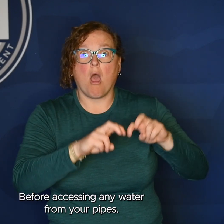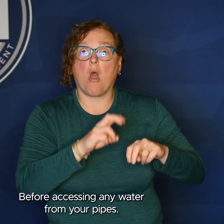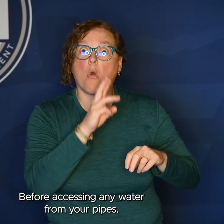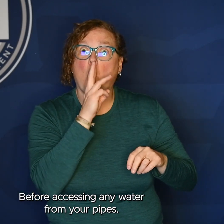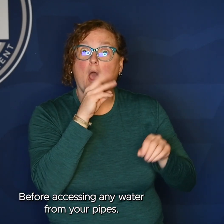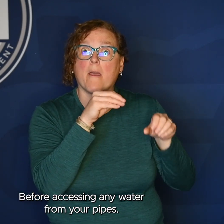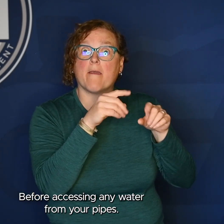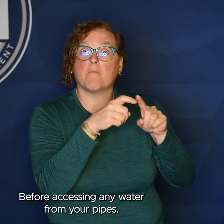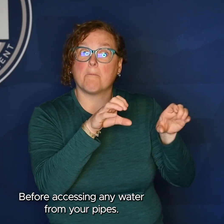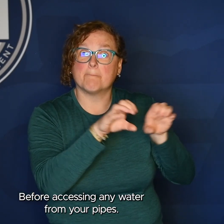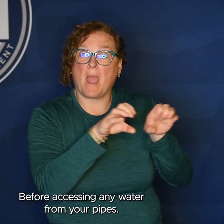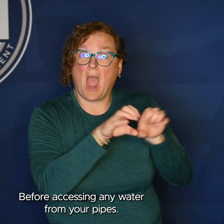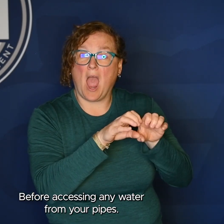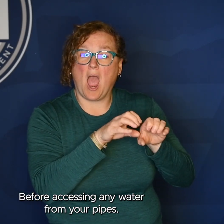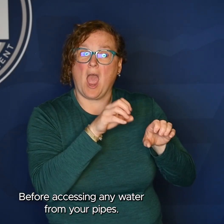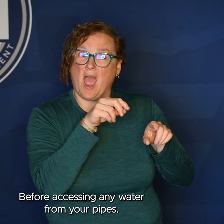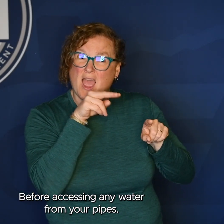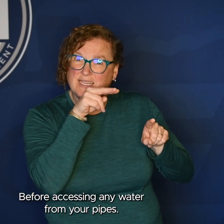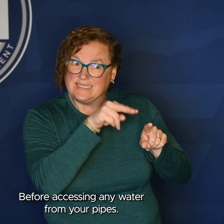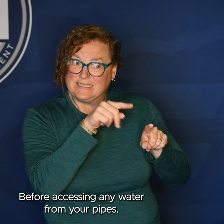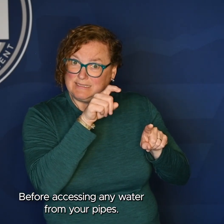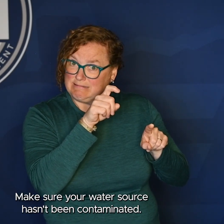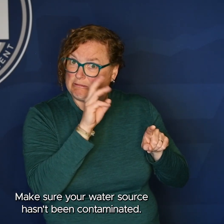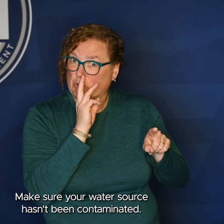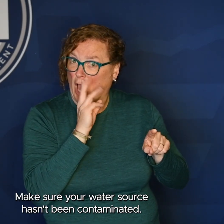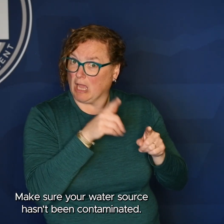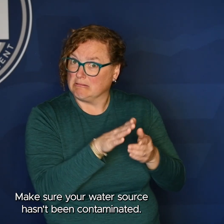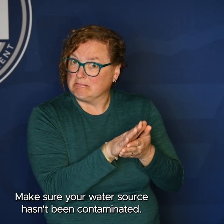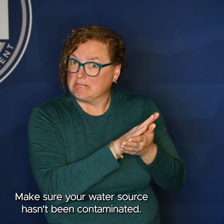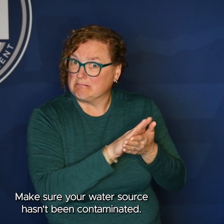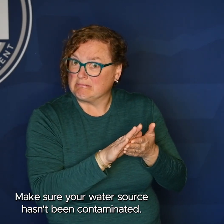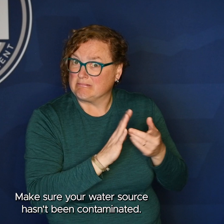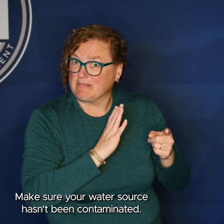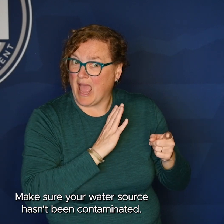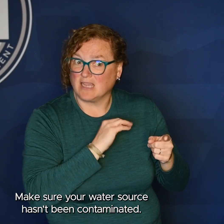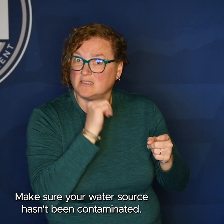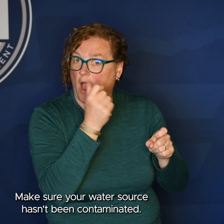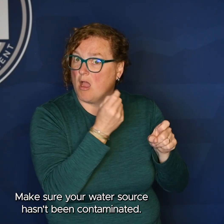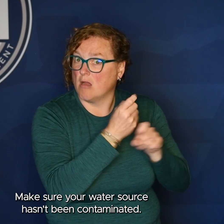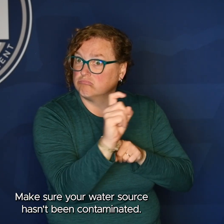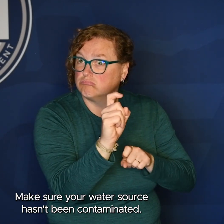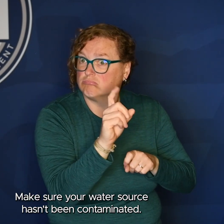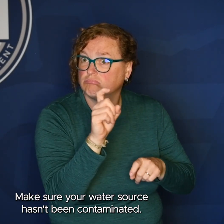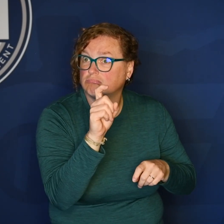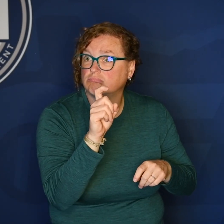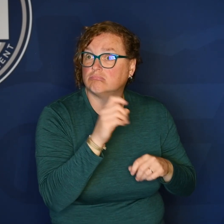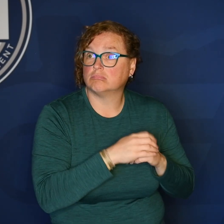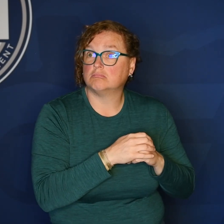Before accessing any water from your pipes, make sure your water source hasn't been contaminated.